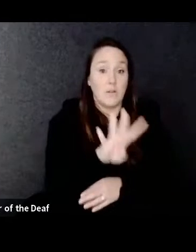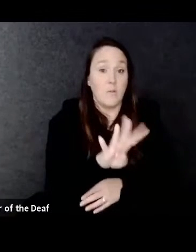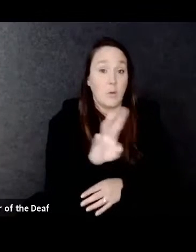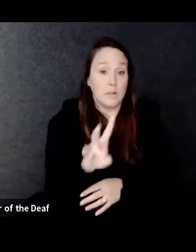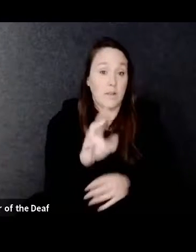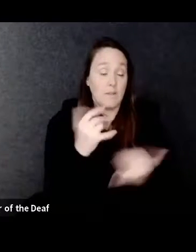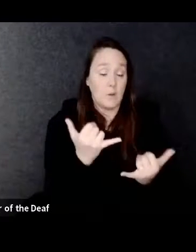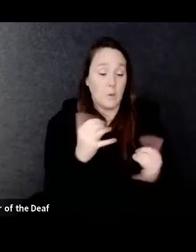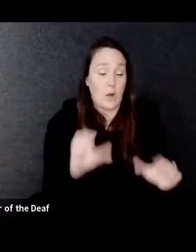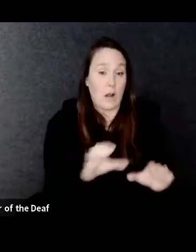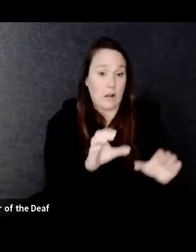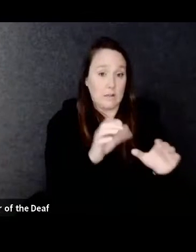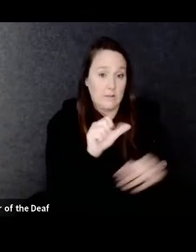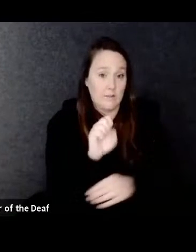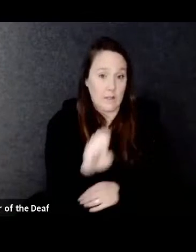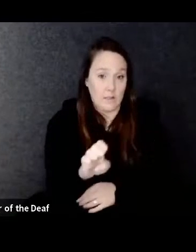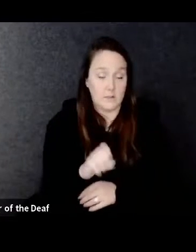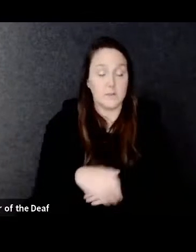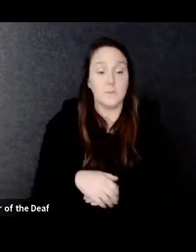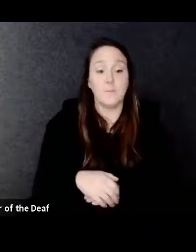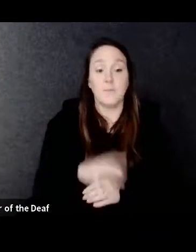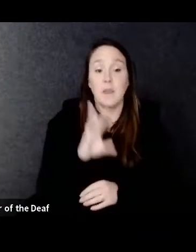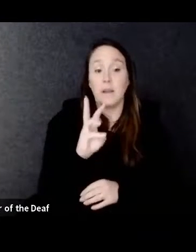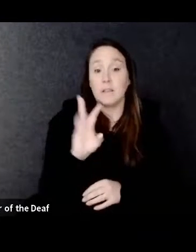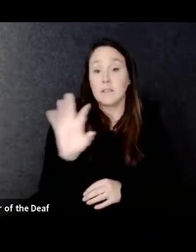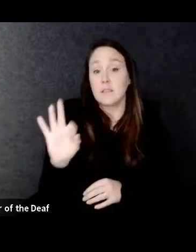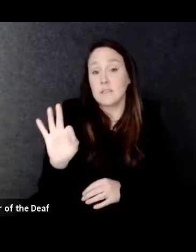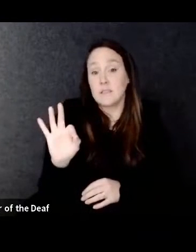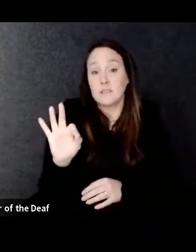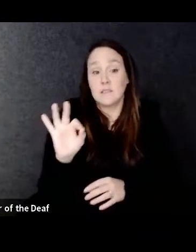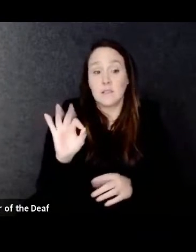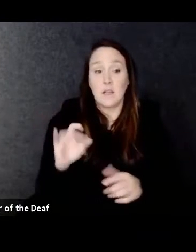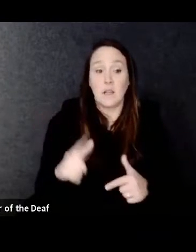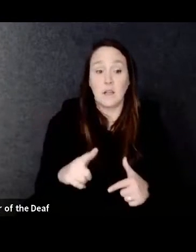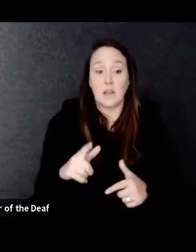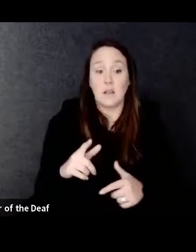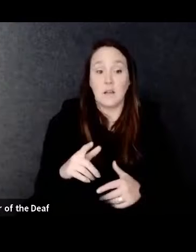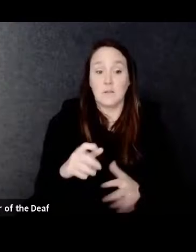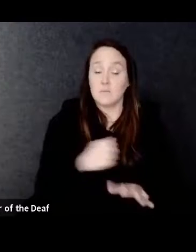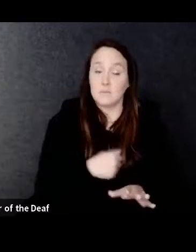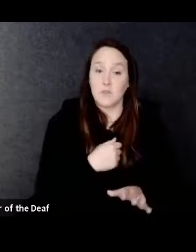1,447 active cases. 69 Knox County residents,